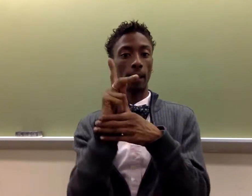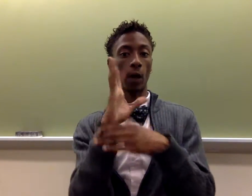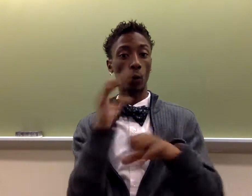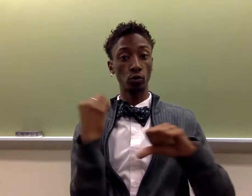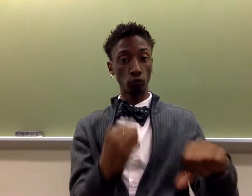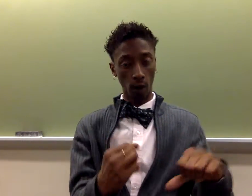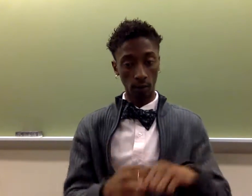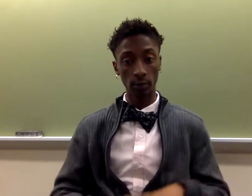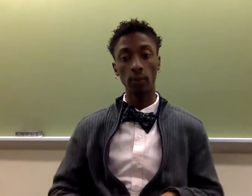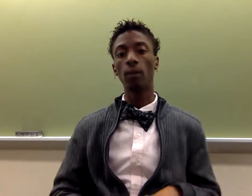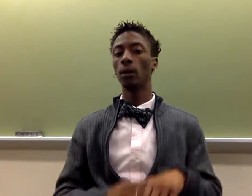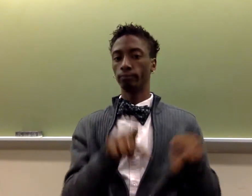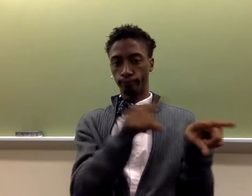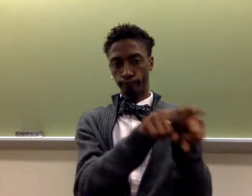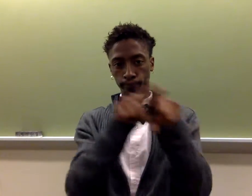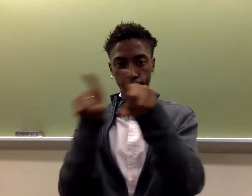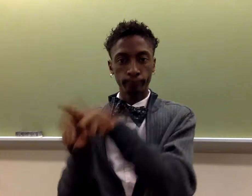The same thing happens with